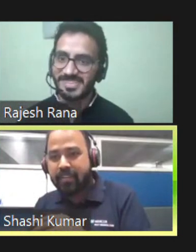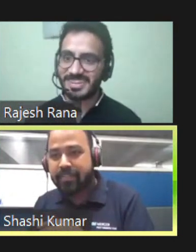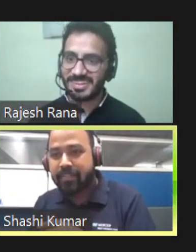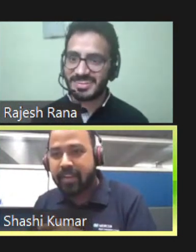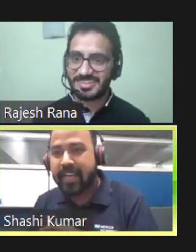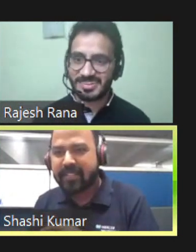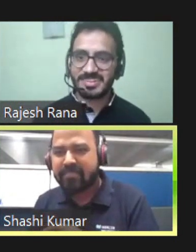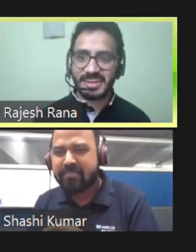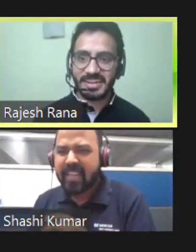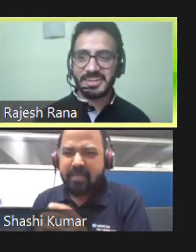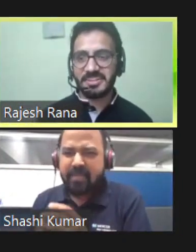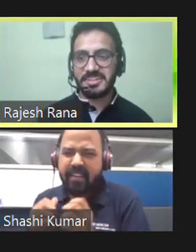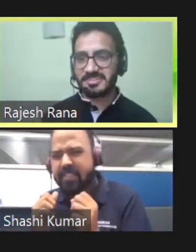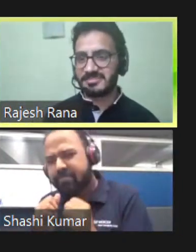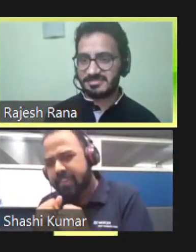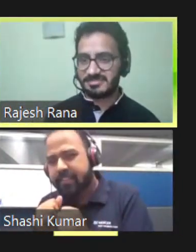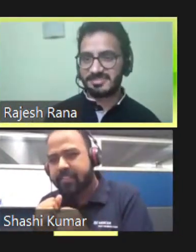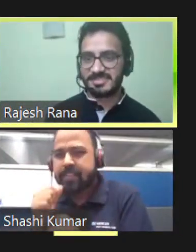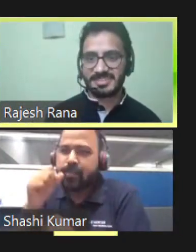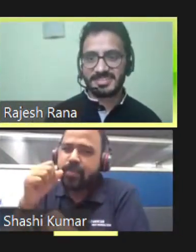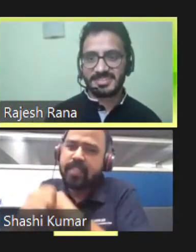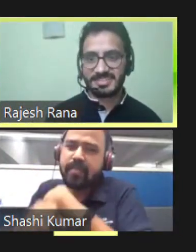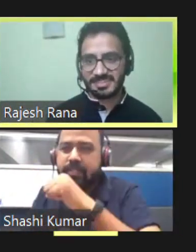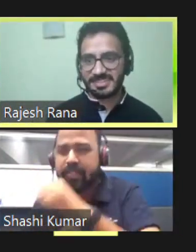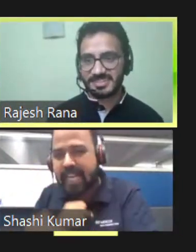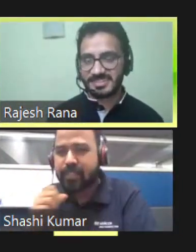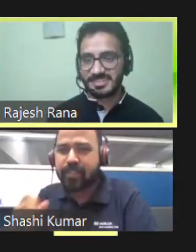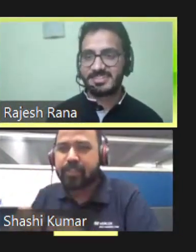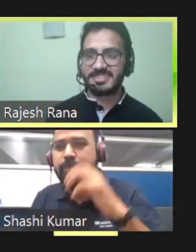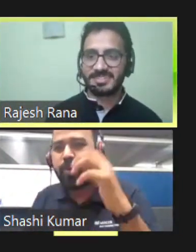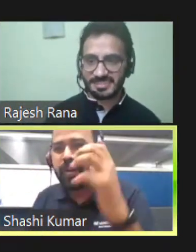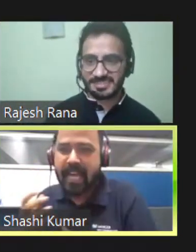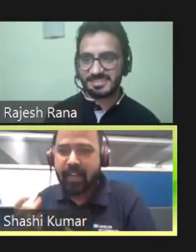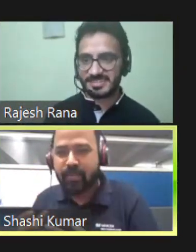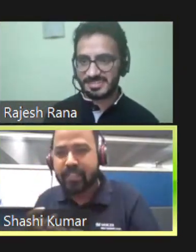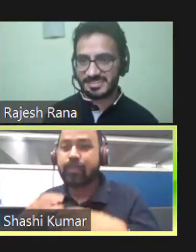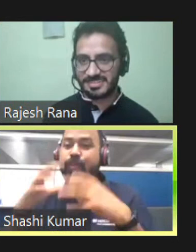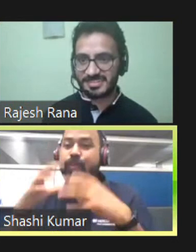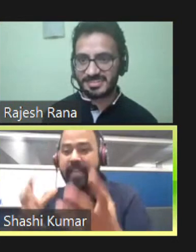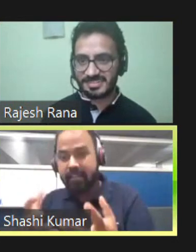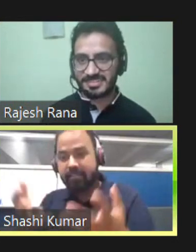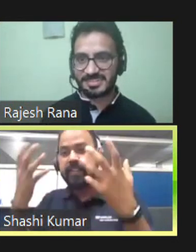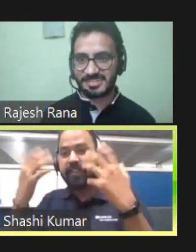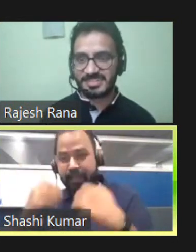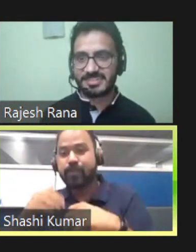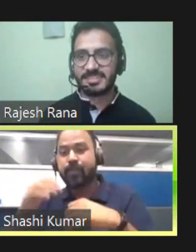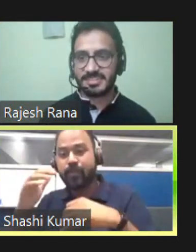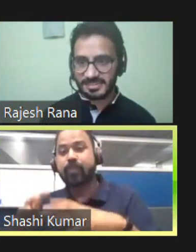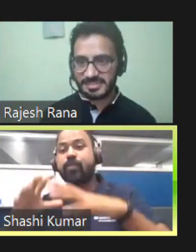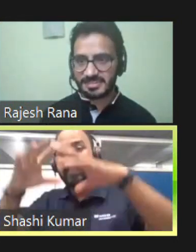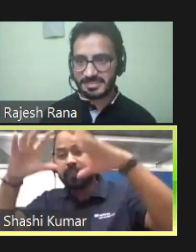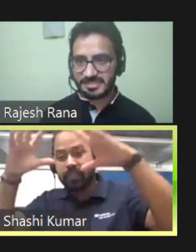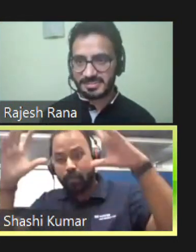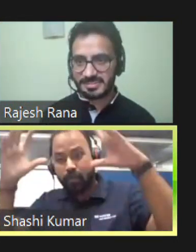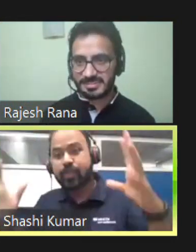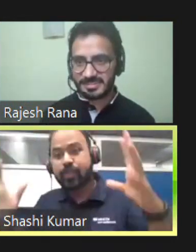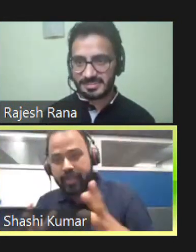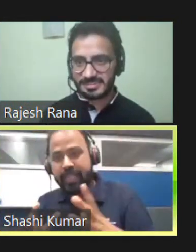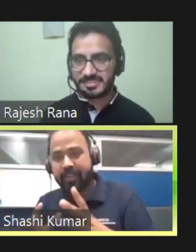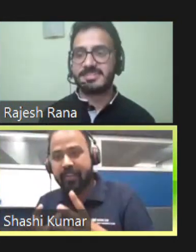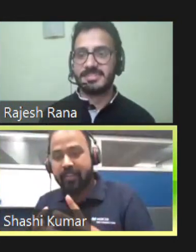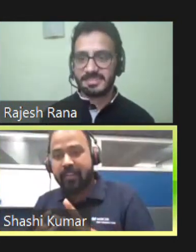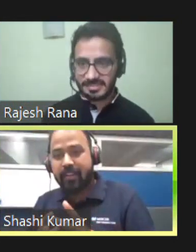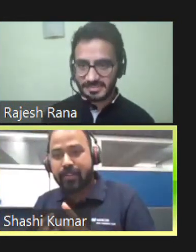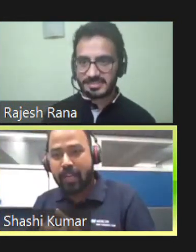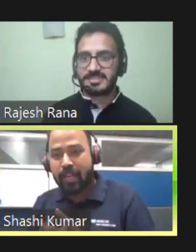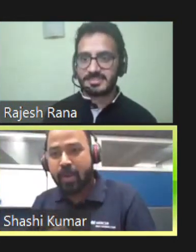from there, right? We are right. making some faces, doing some gestures, body language, and through that we are getting to know that what is the whole